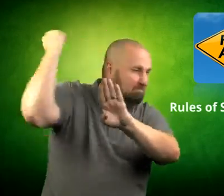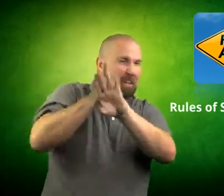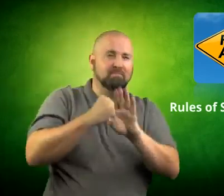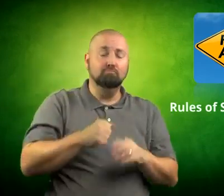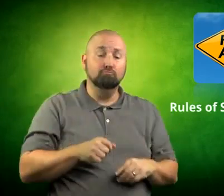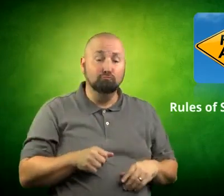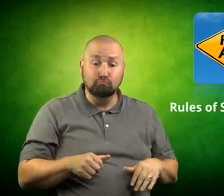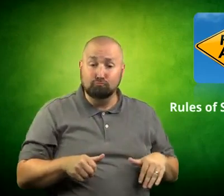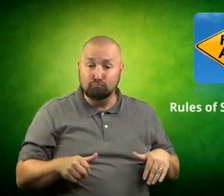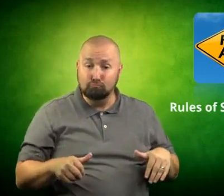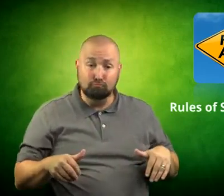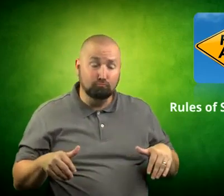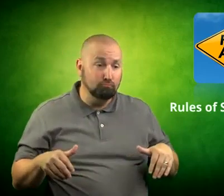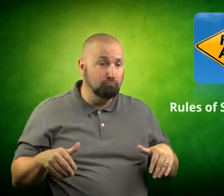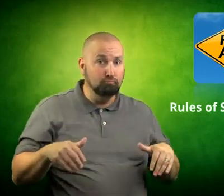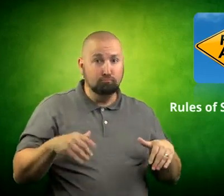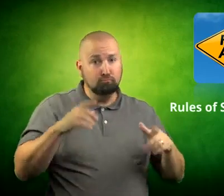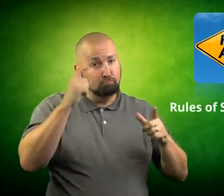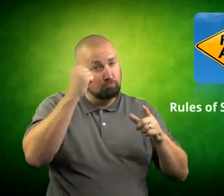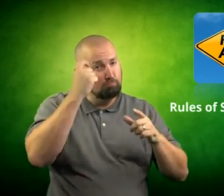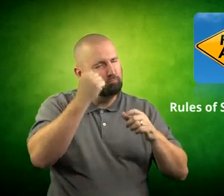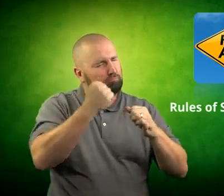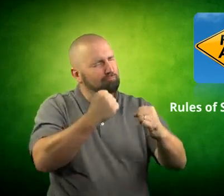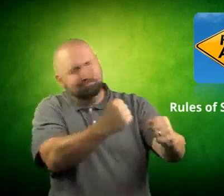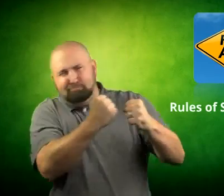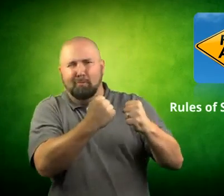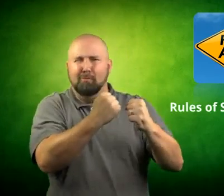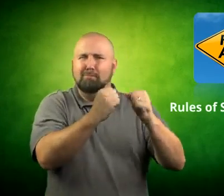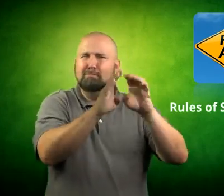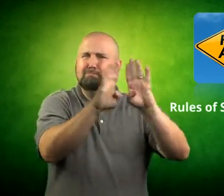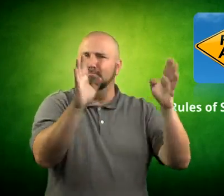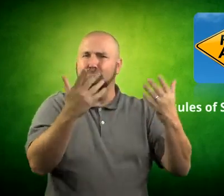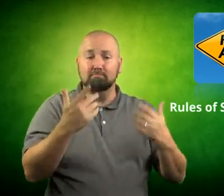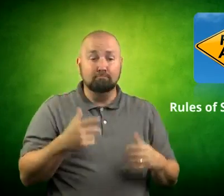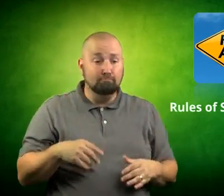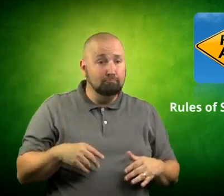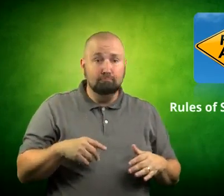that's a heavy door, you're not going to get their attention. So what do?